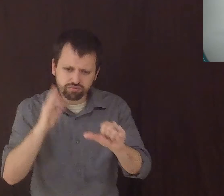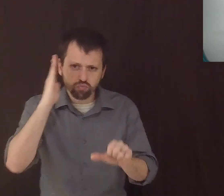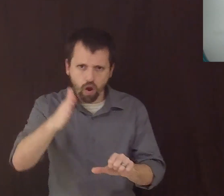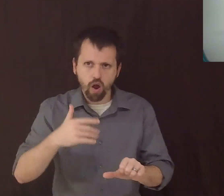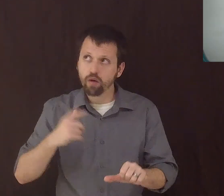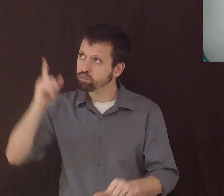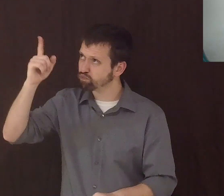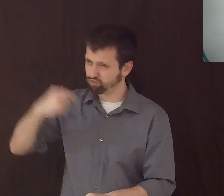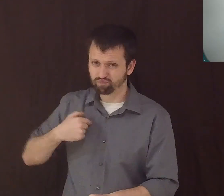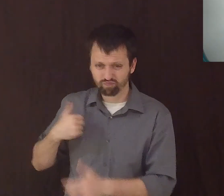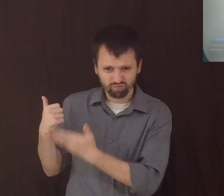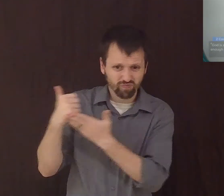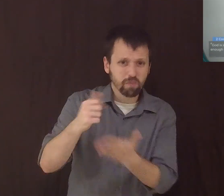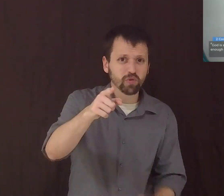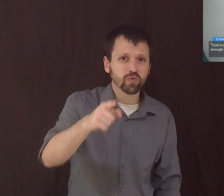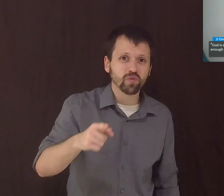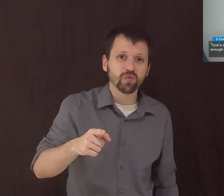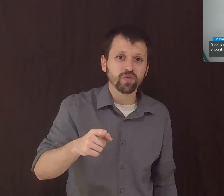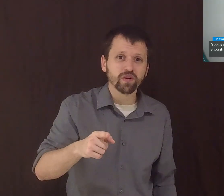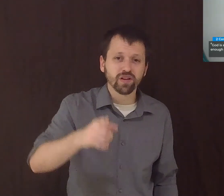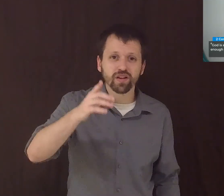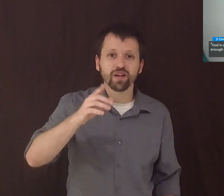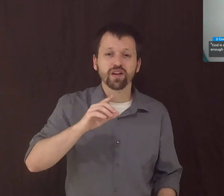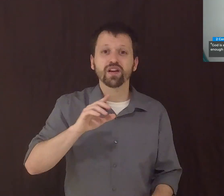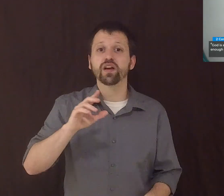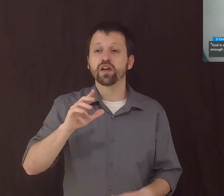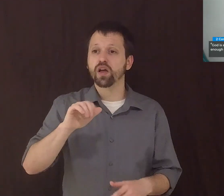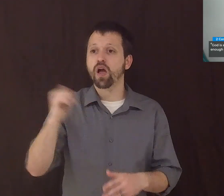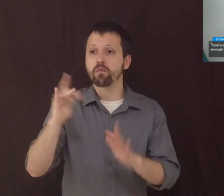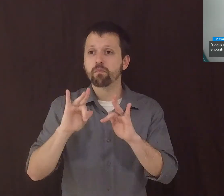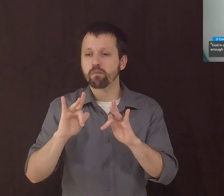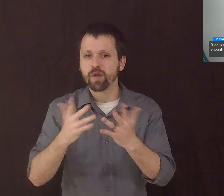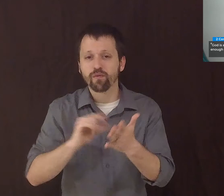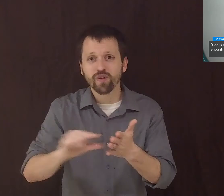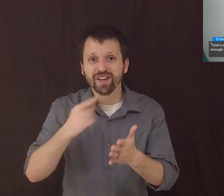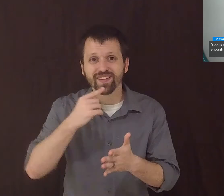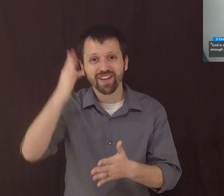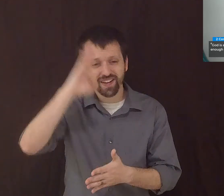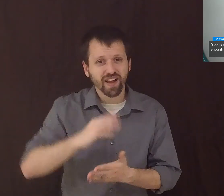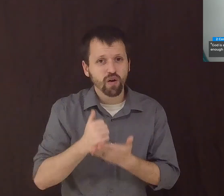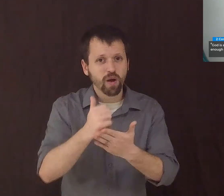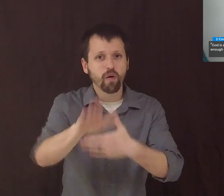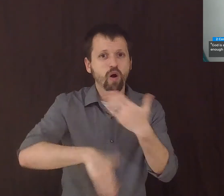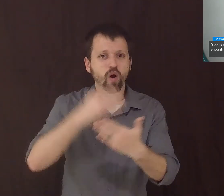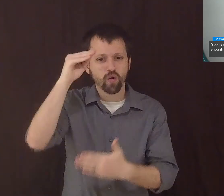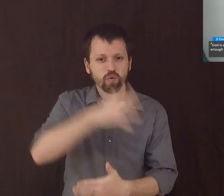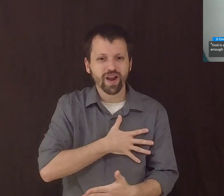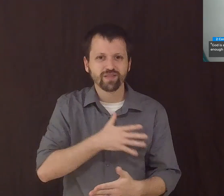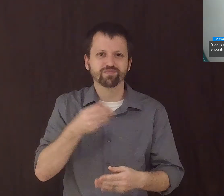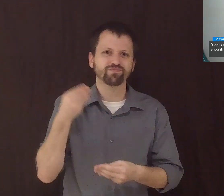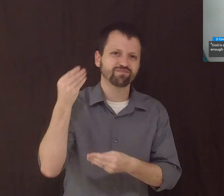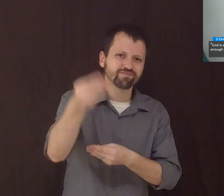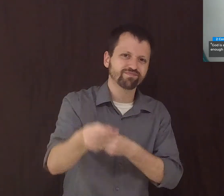through. In fact, 2 Corinthians 9:8 says, God is able to make all grace abound toward you, that you always, having